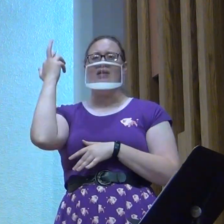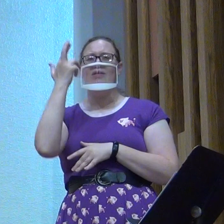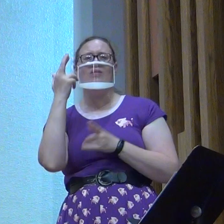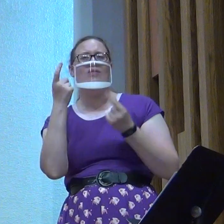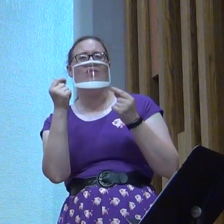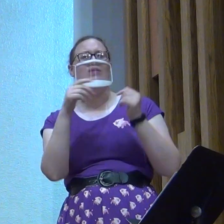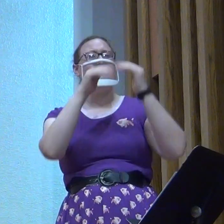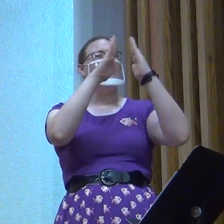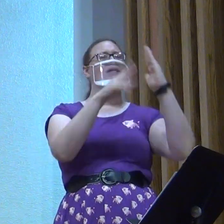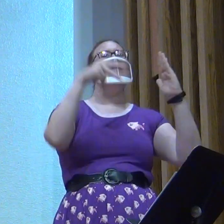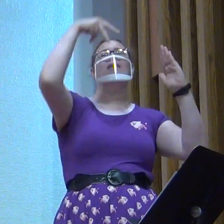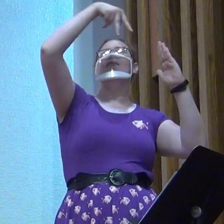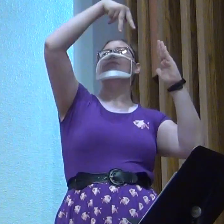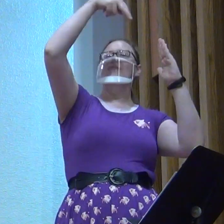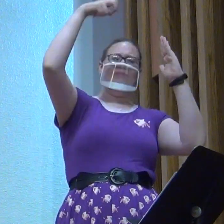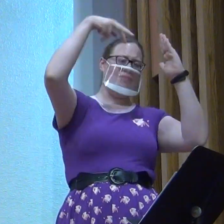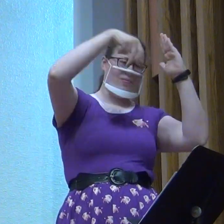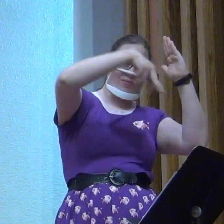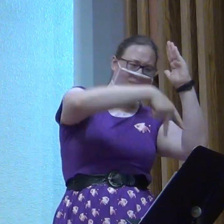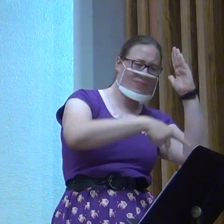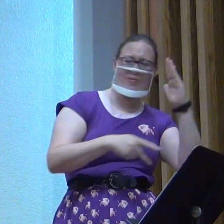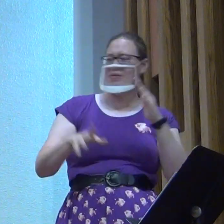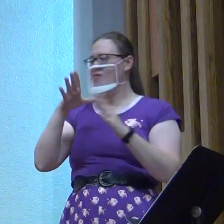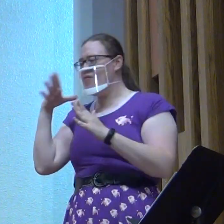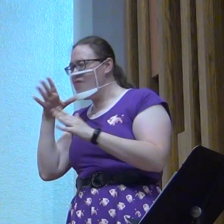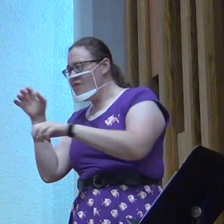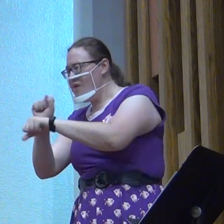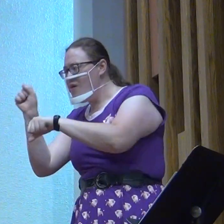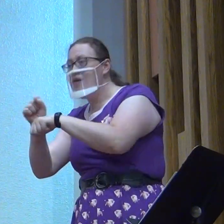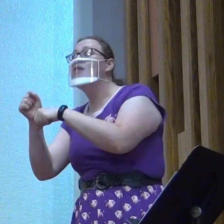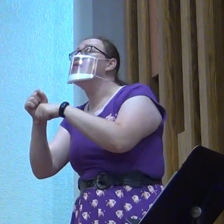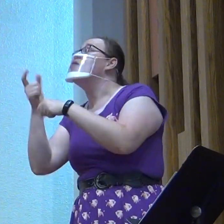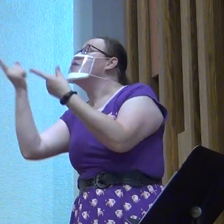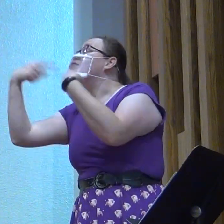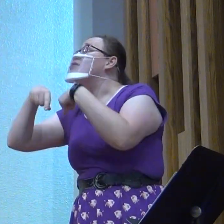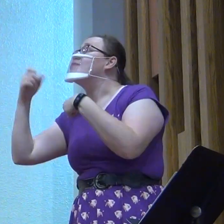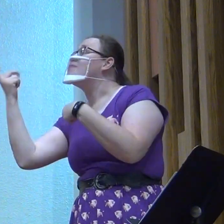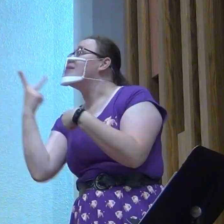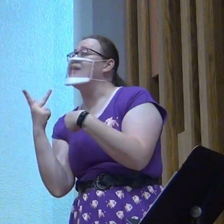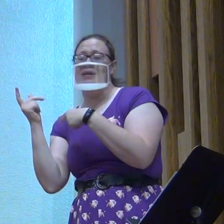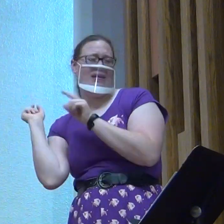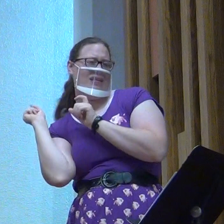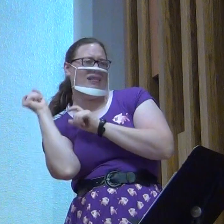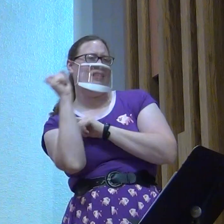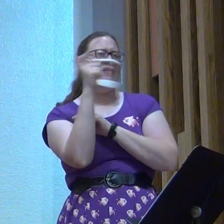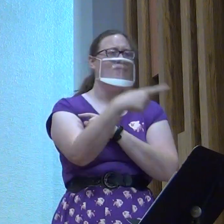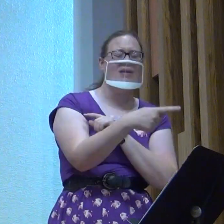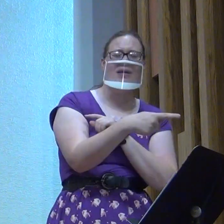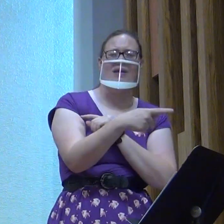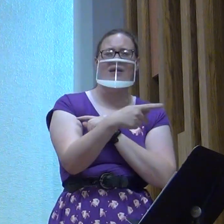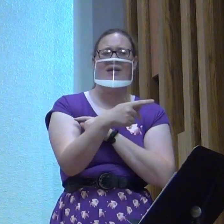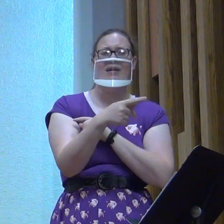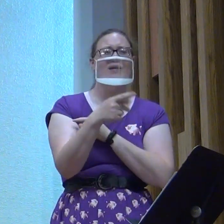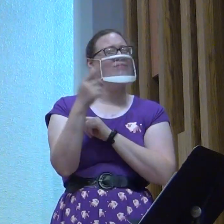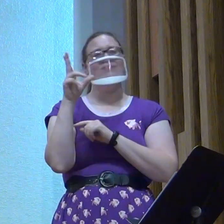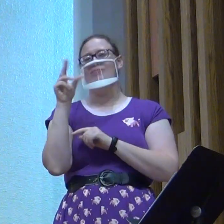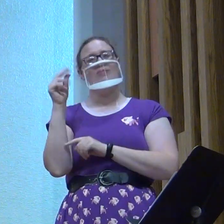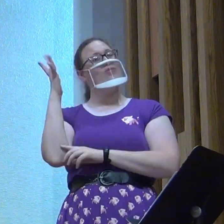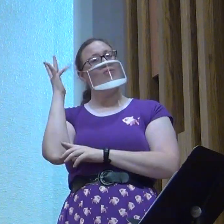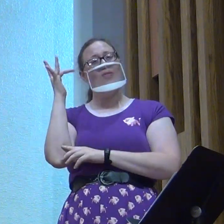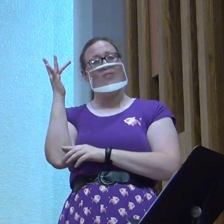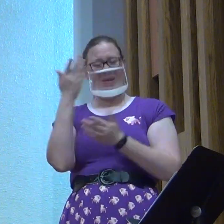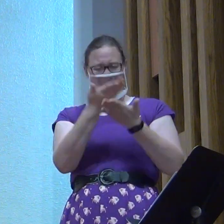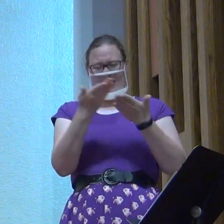the roof or come back from the field. We gave all that stuff up. It meant nothing to